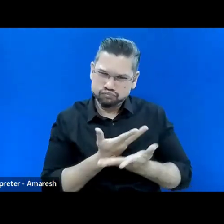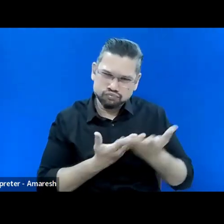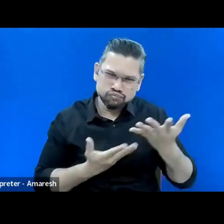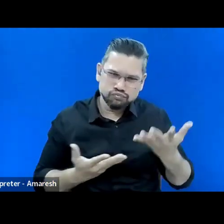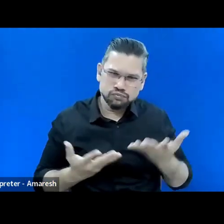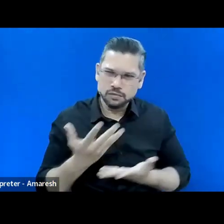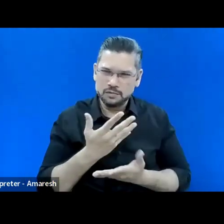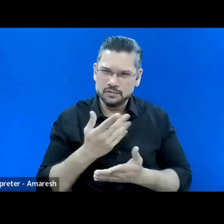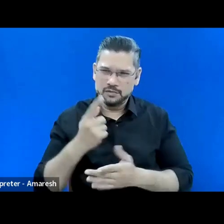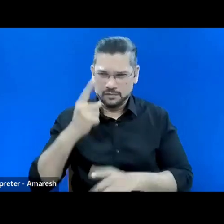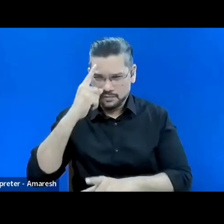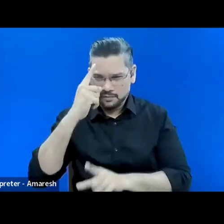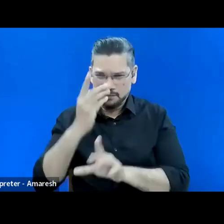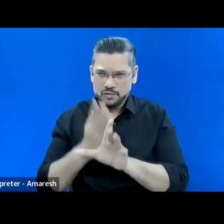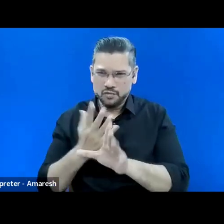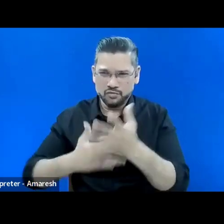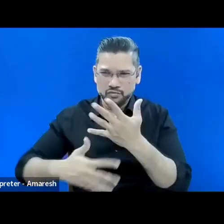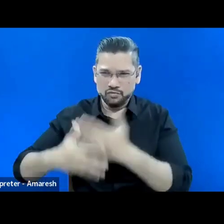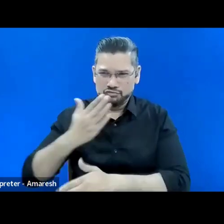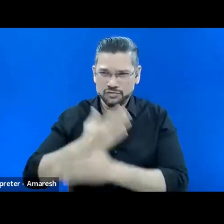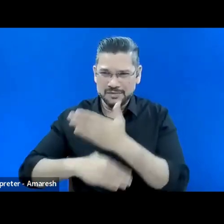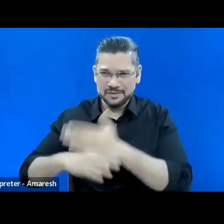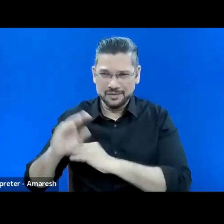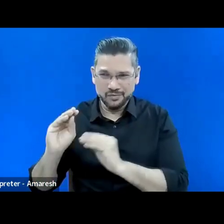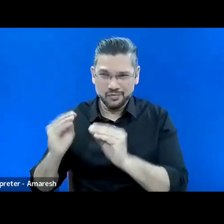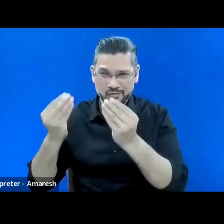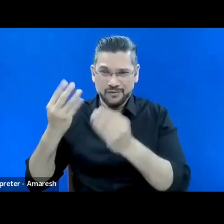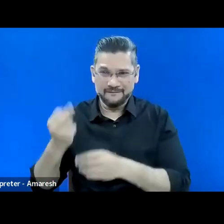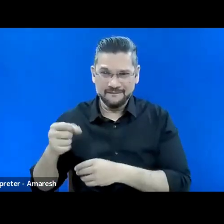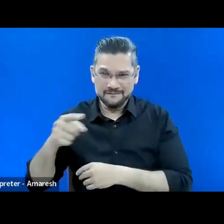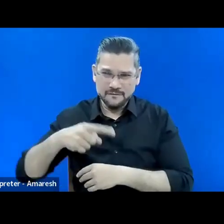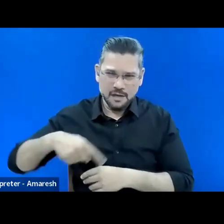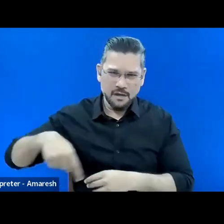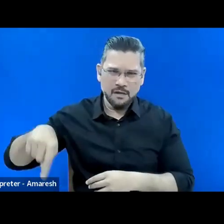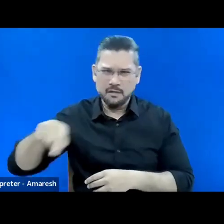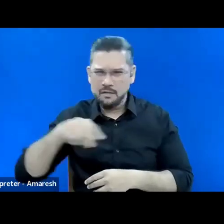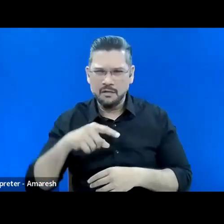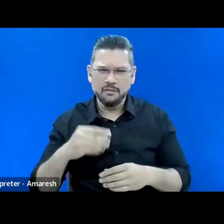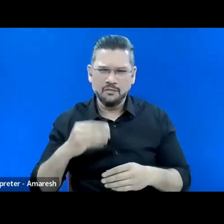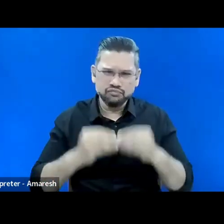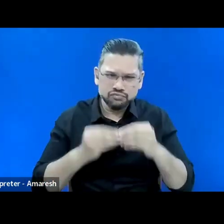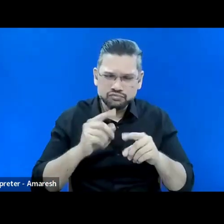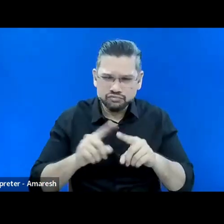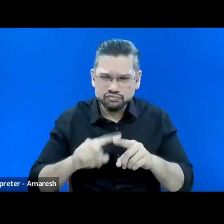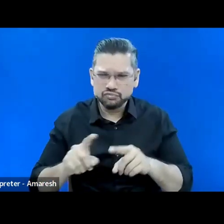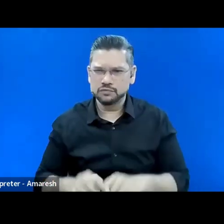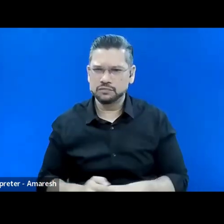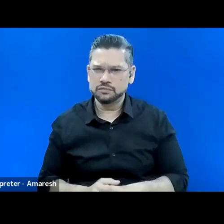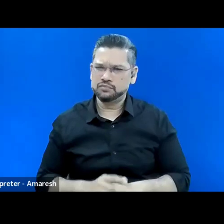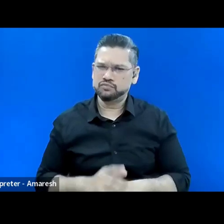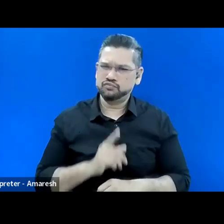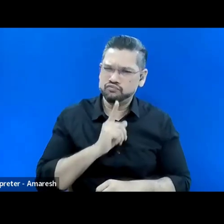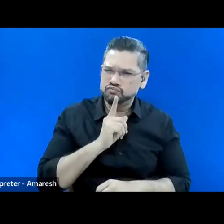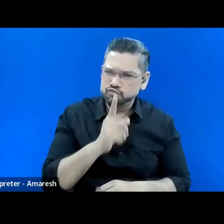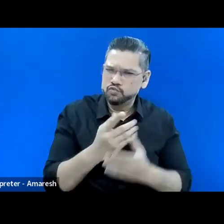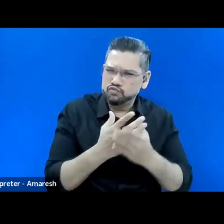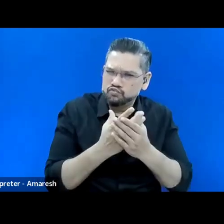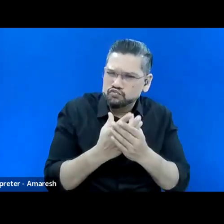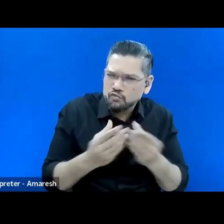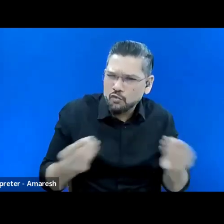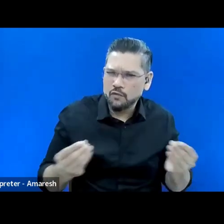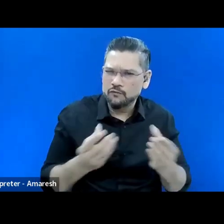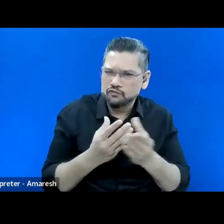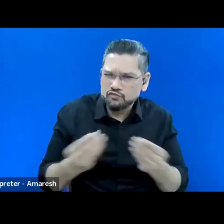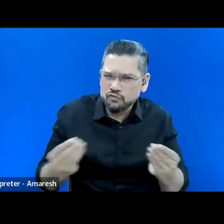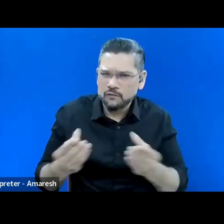know, with programs and real action can find solutions of the face that